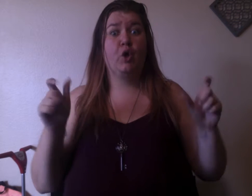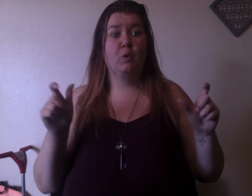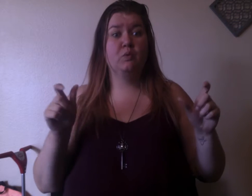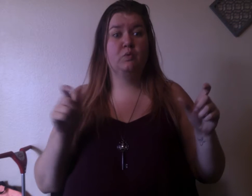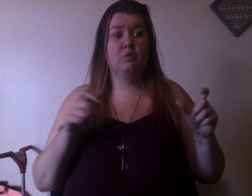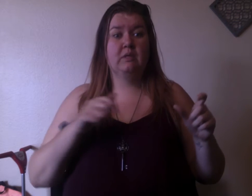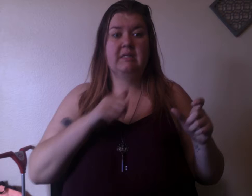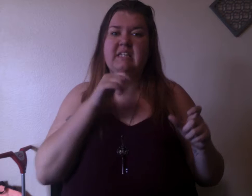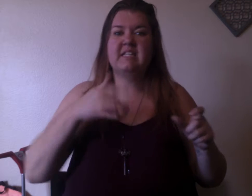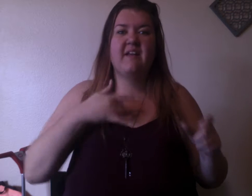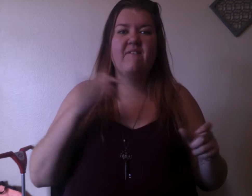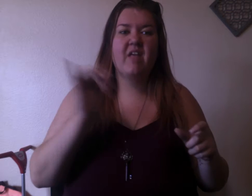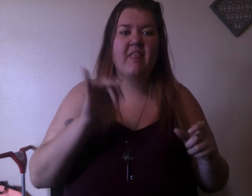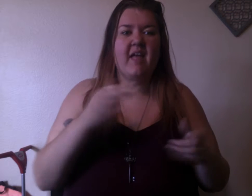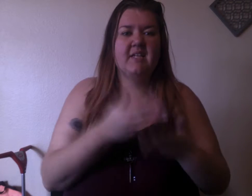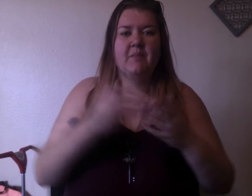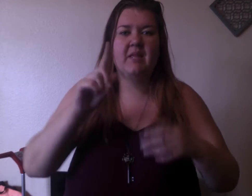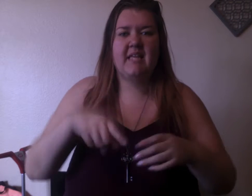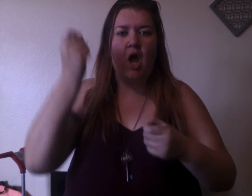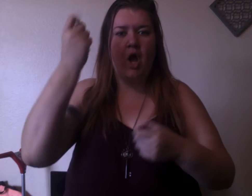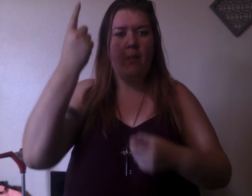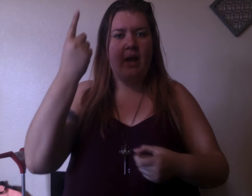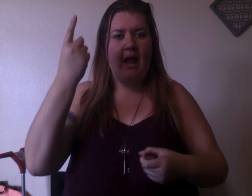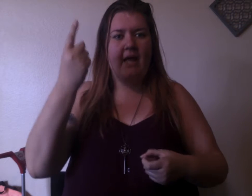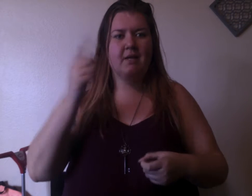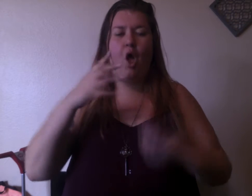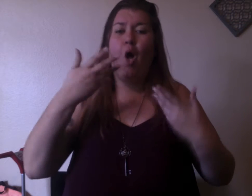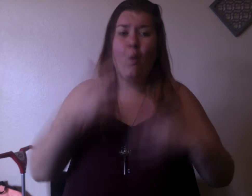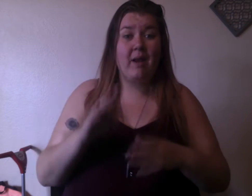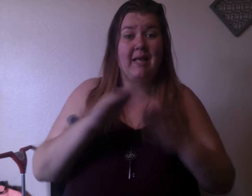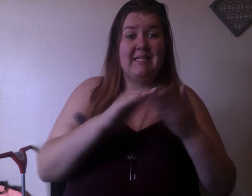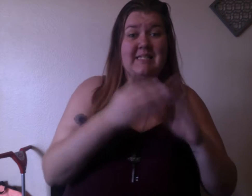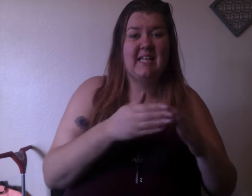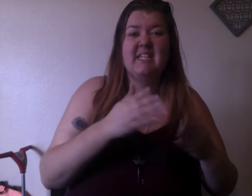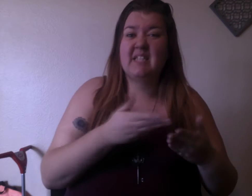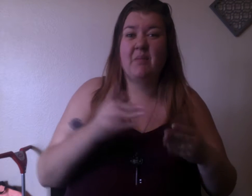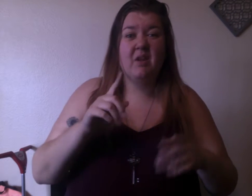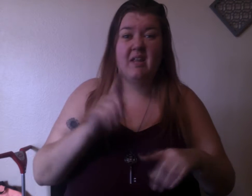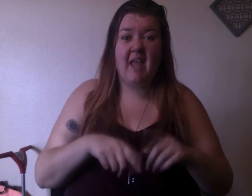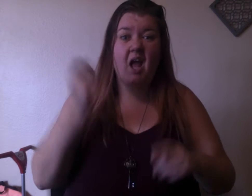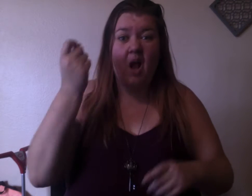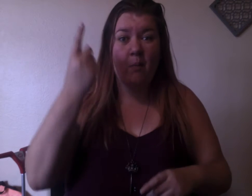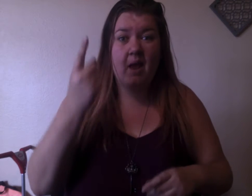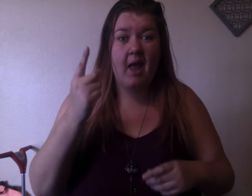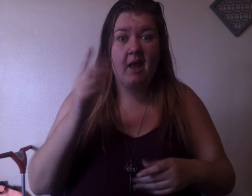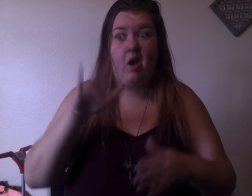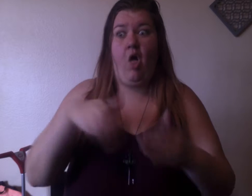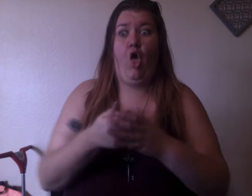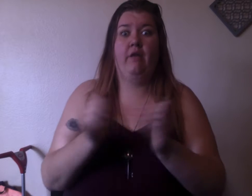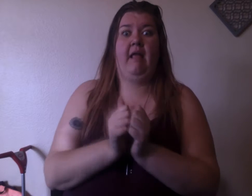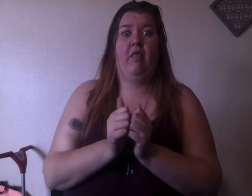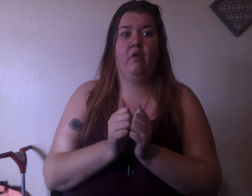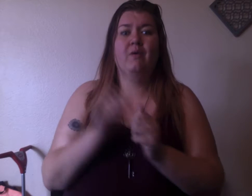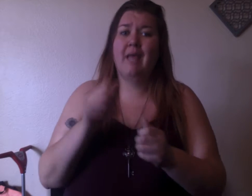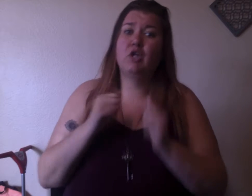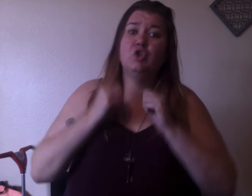feel like something that we can't comprehend. Already a city is something that we can't kind of comprehend all at once. We can drive across the city, we can look at satellite